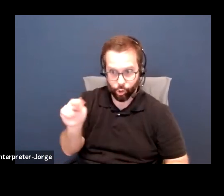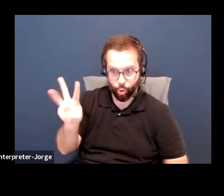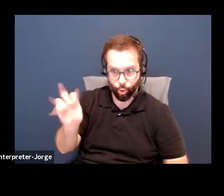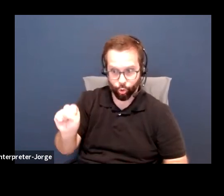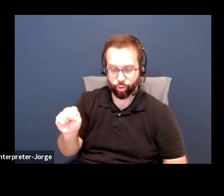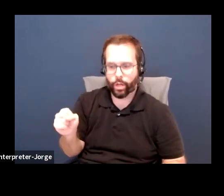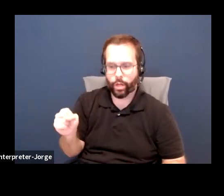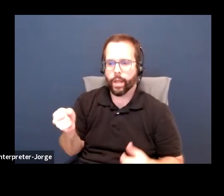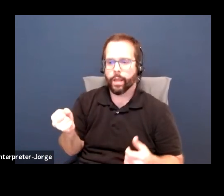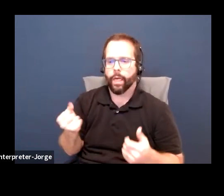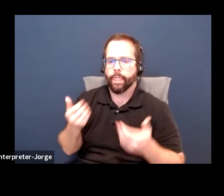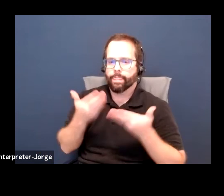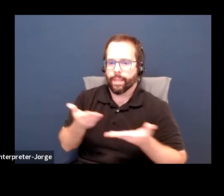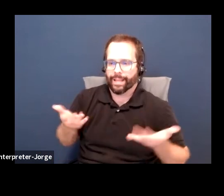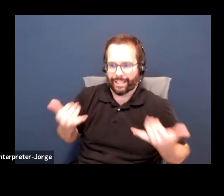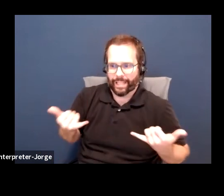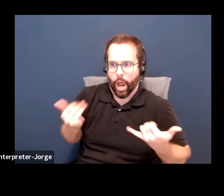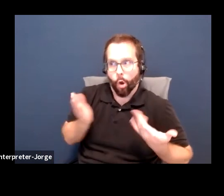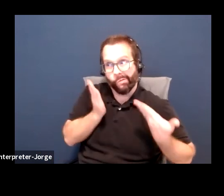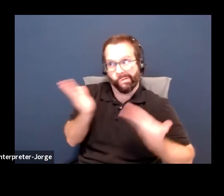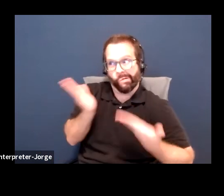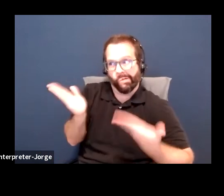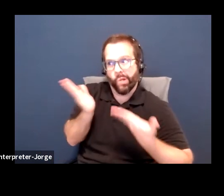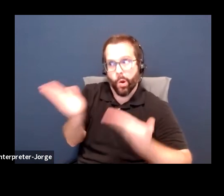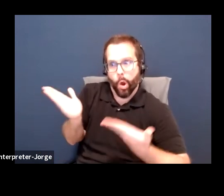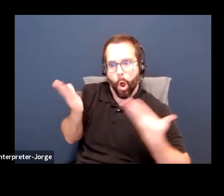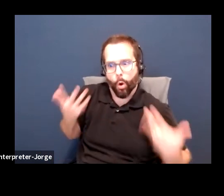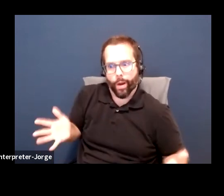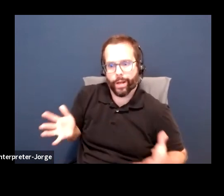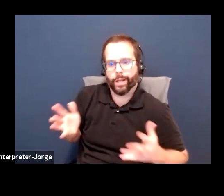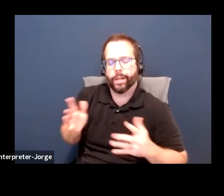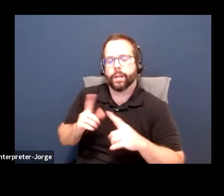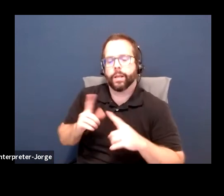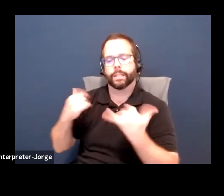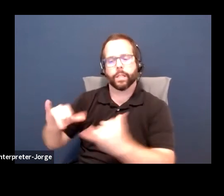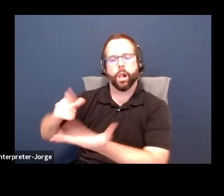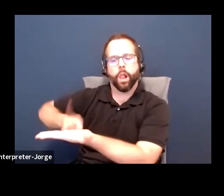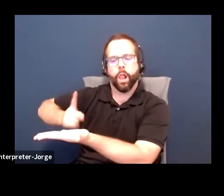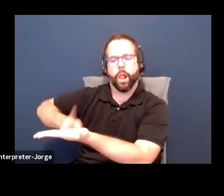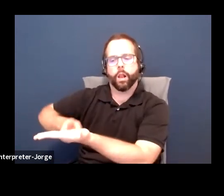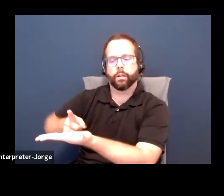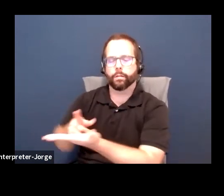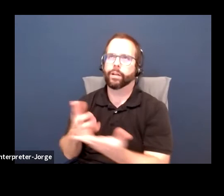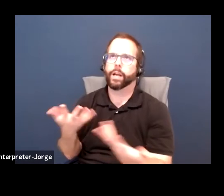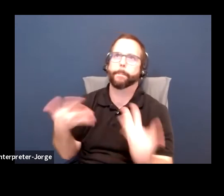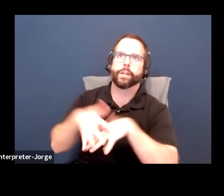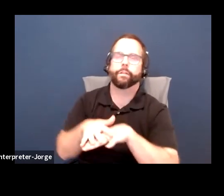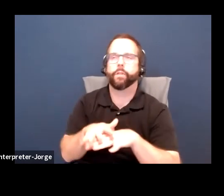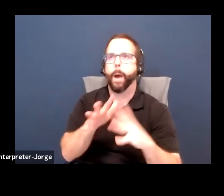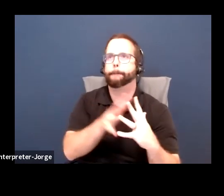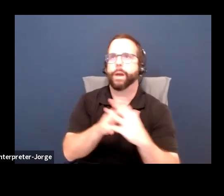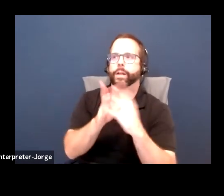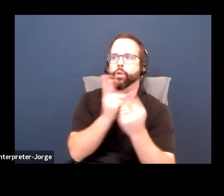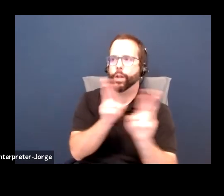flux. So, there's a combination of what was in the American Rescue Plan that was passed in March,